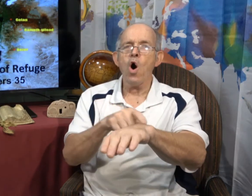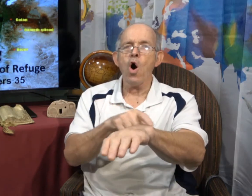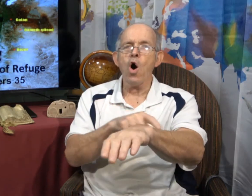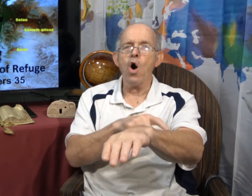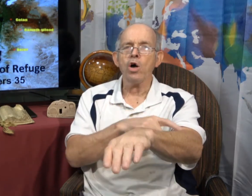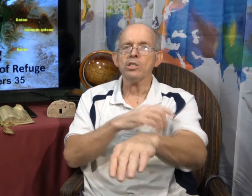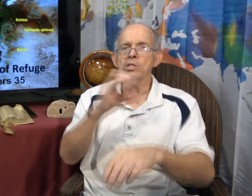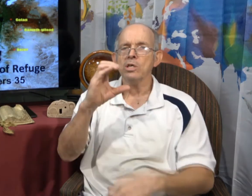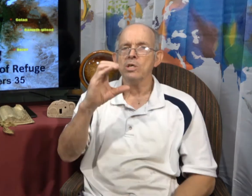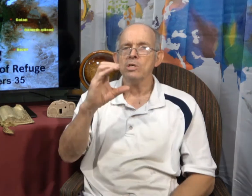large